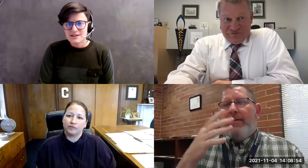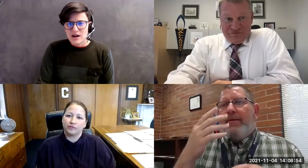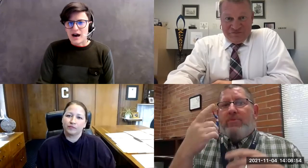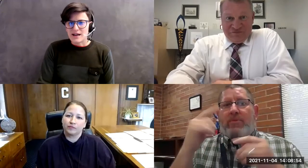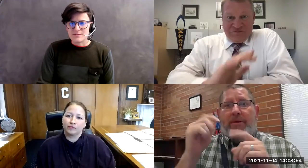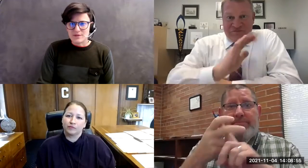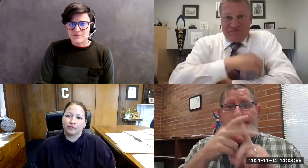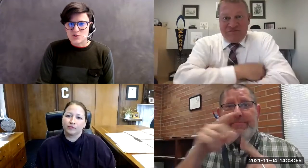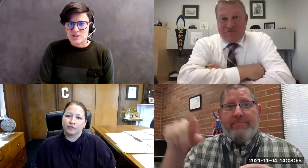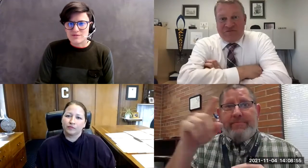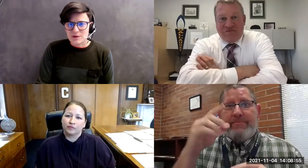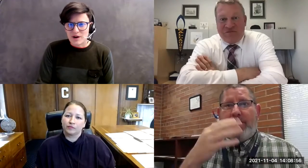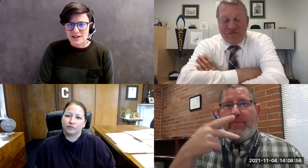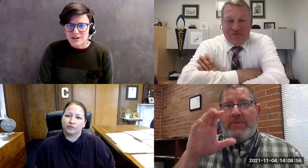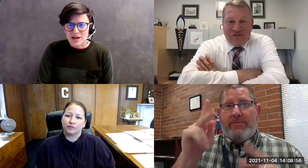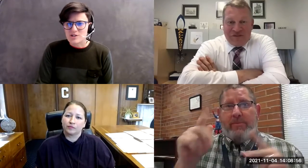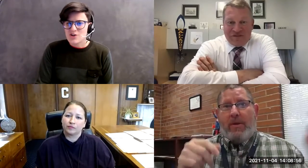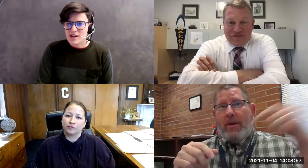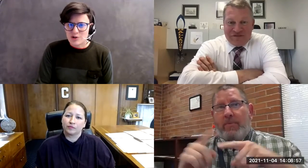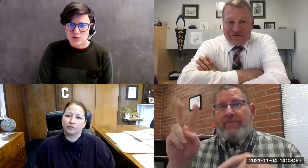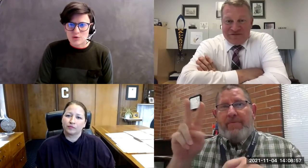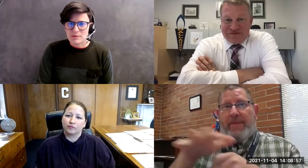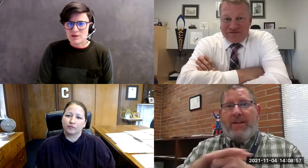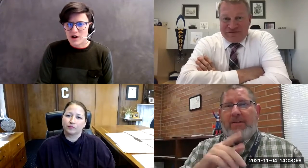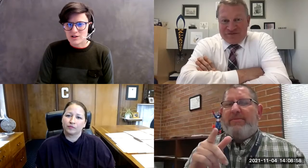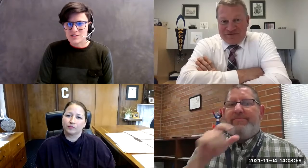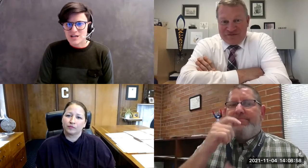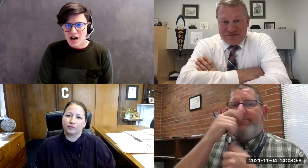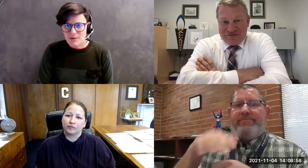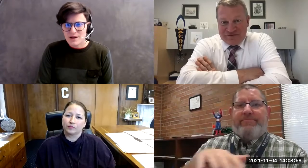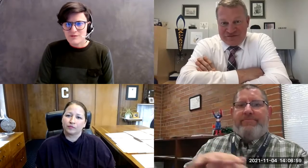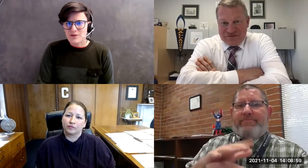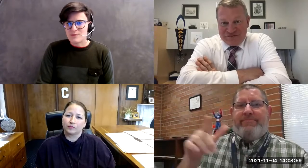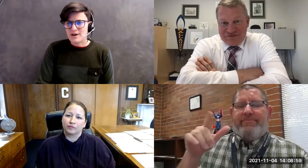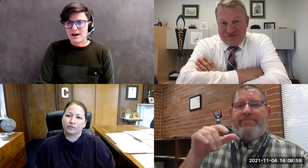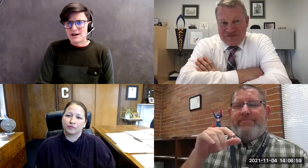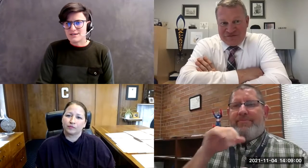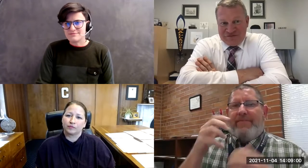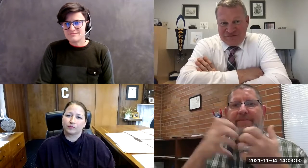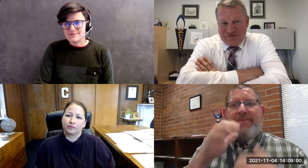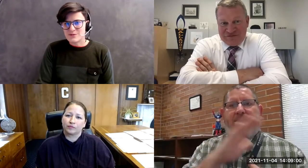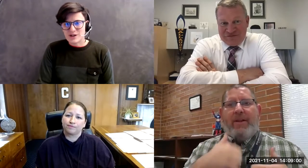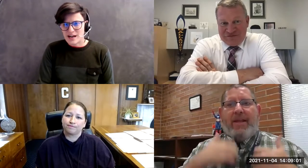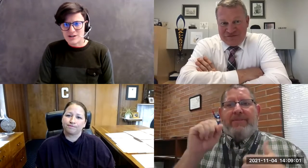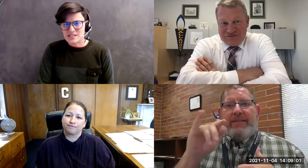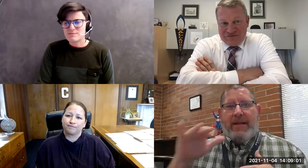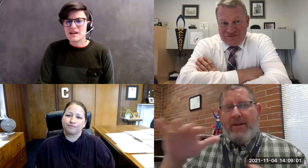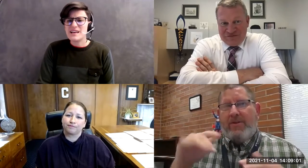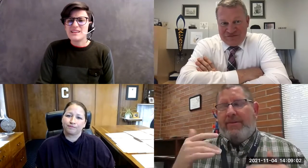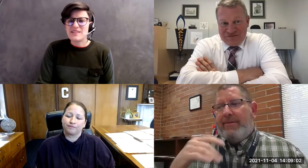I live in a majoritively white area. We're trying to recruit people of color to come from different areas, but they